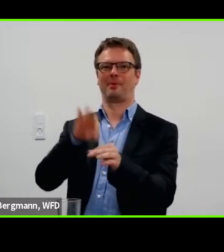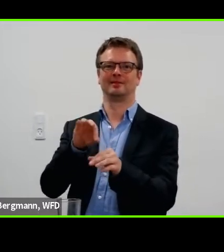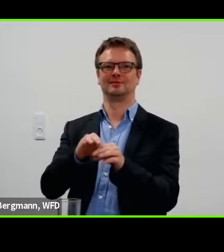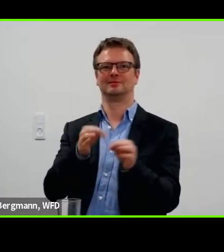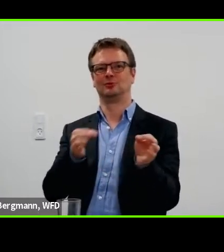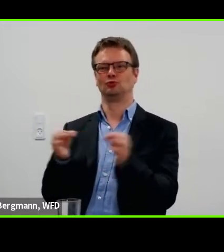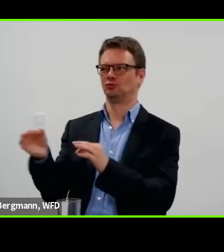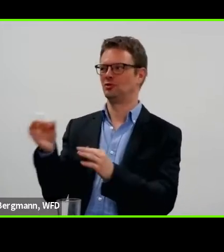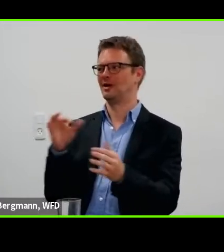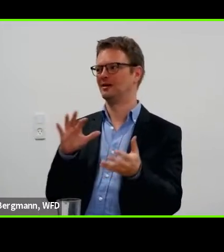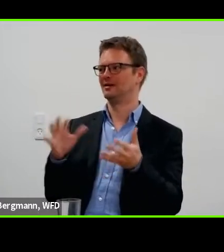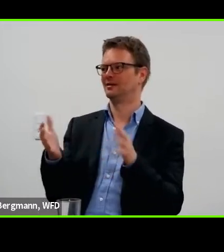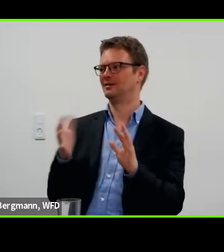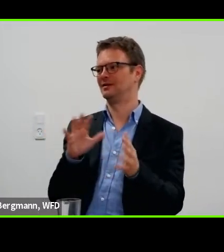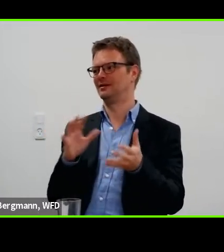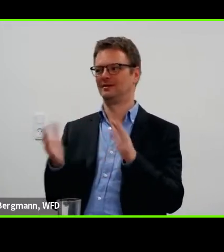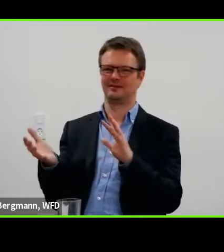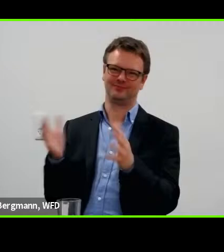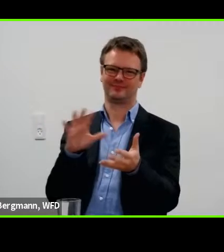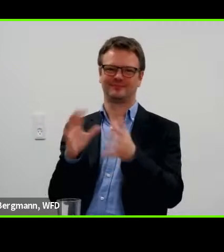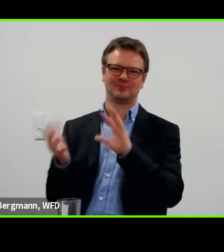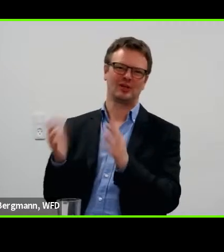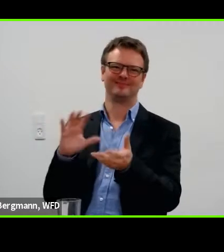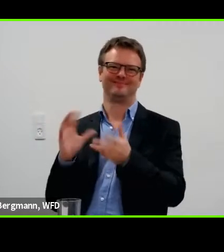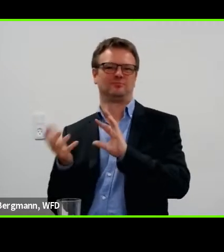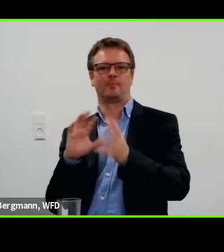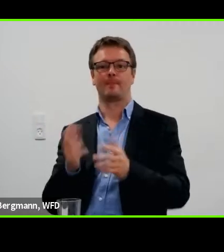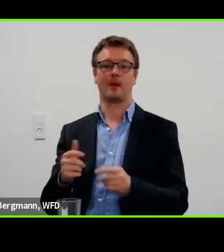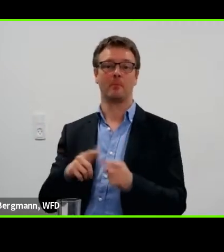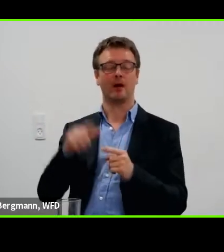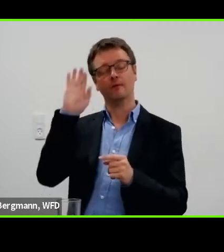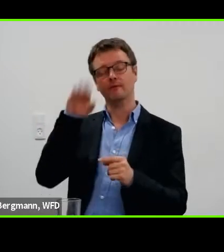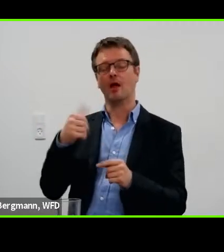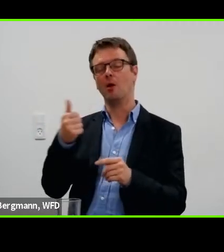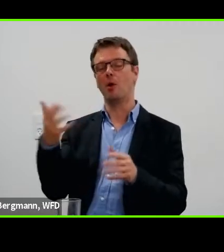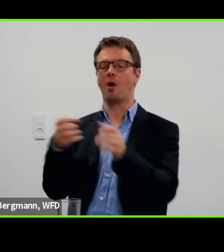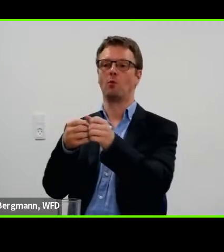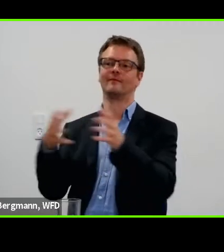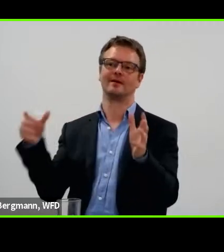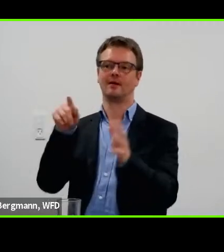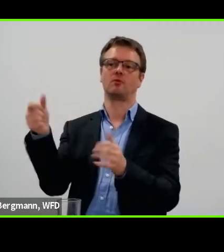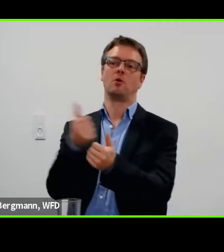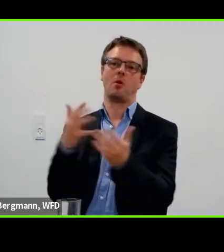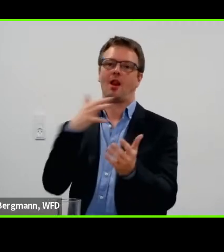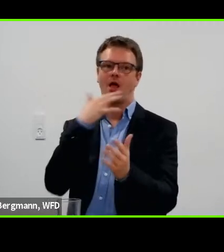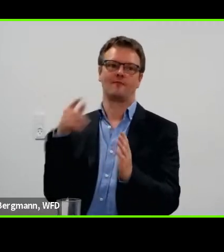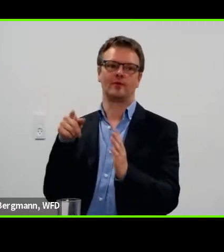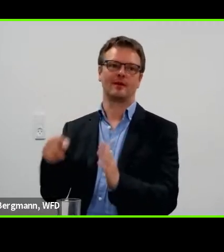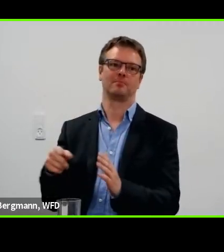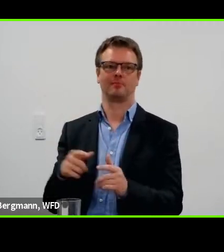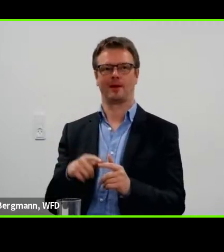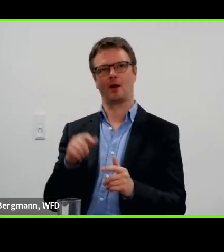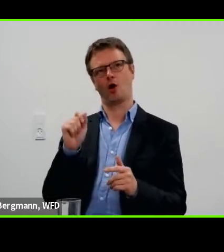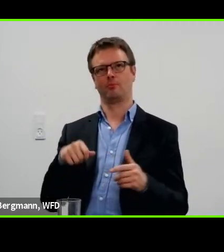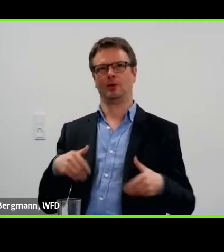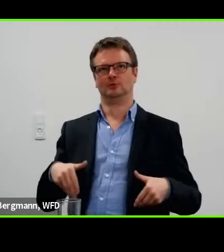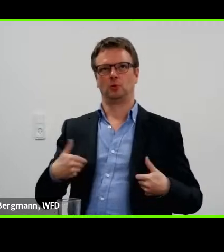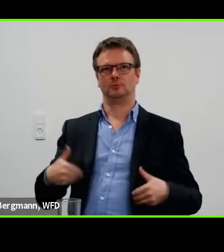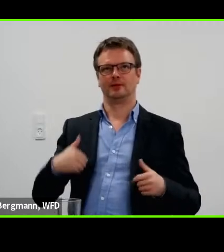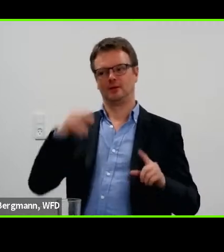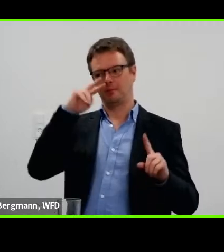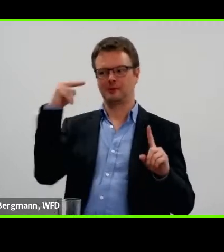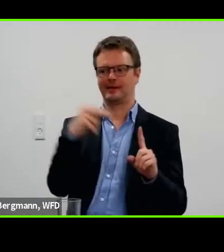it's not a medically approved mask, so that's kind of a challenge in some countries as well. But